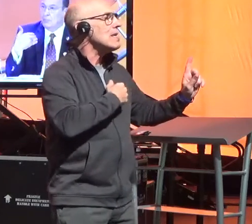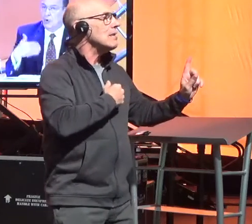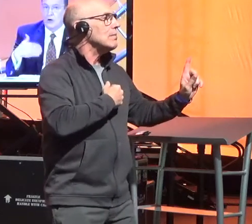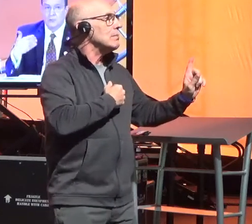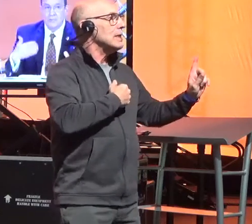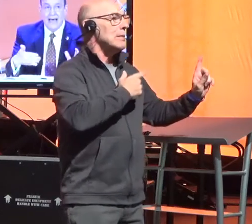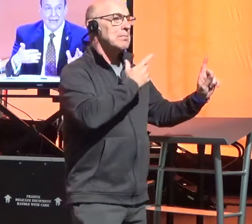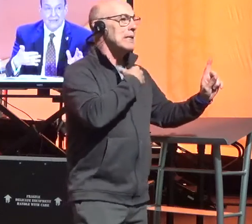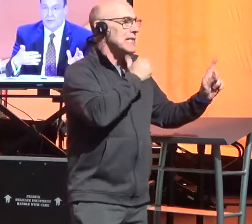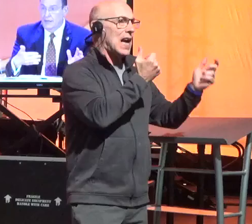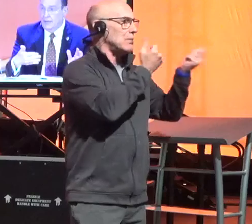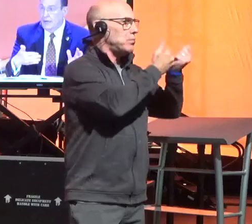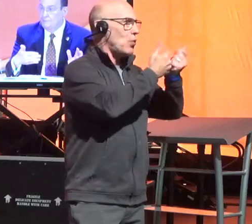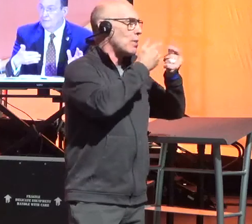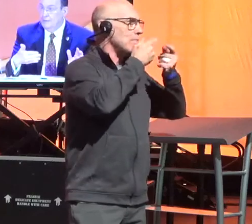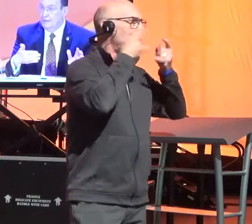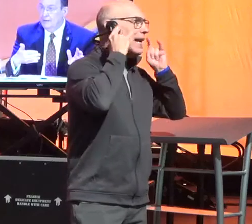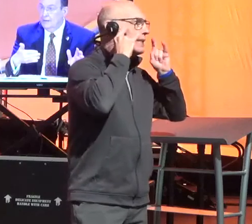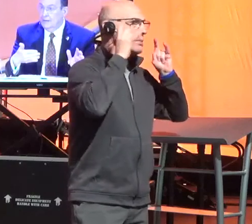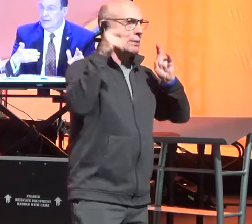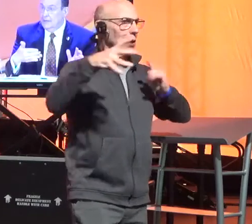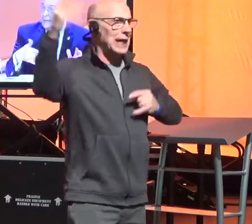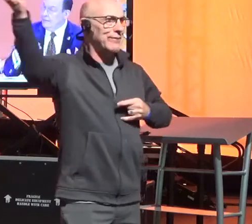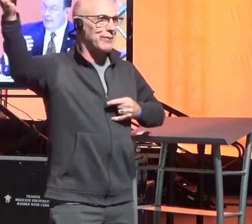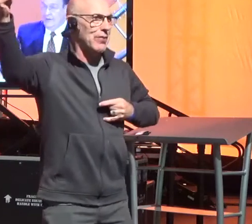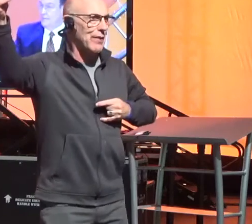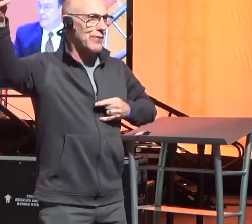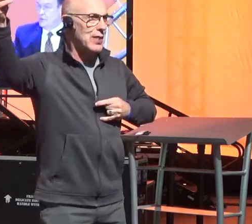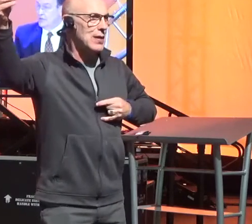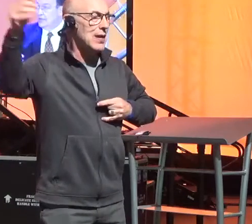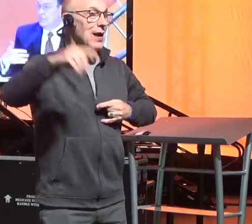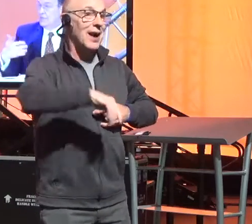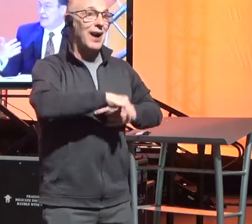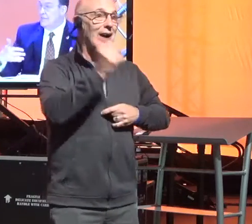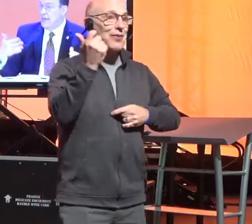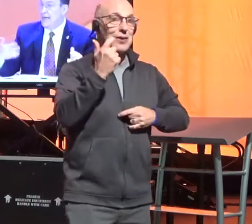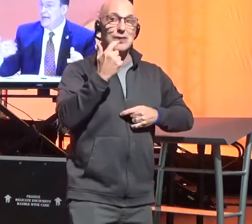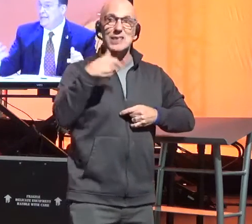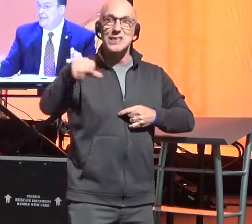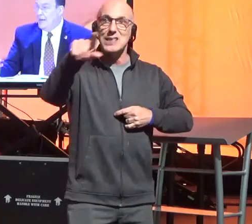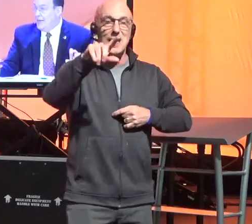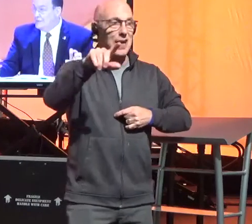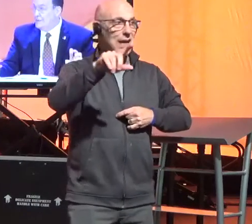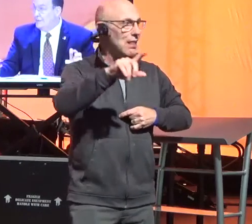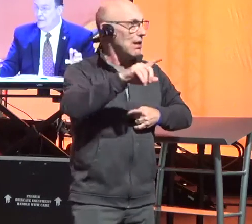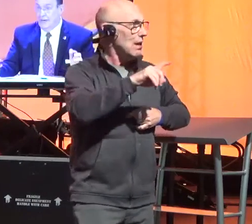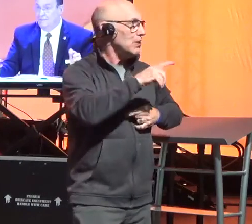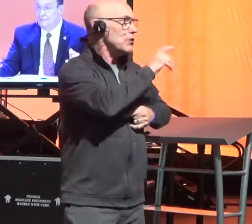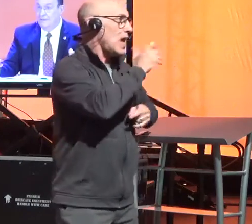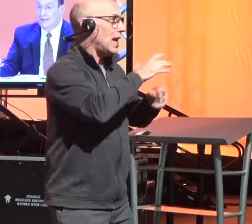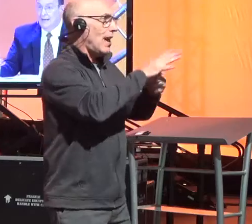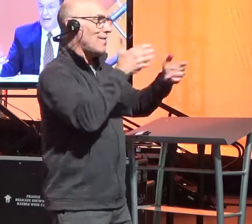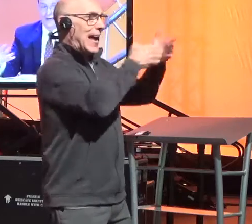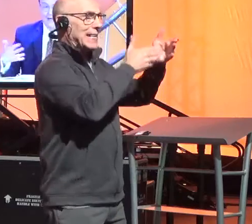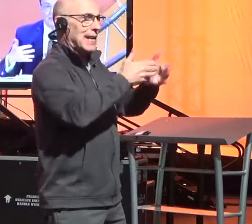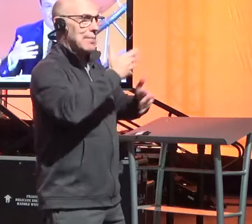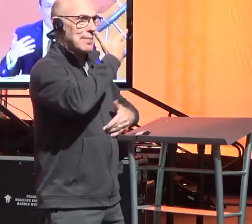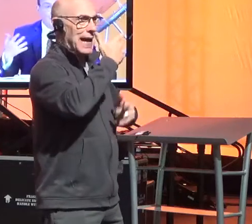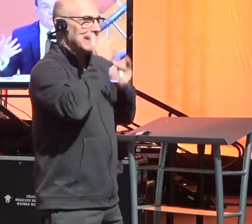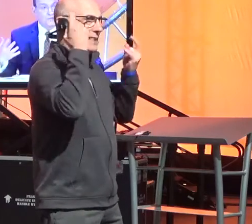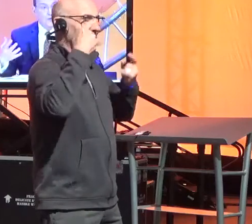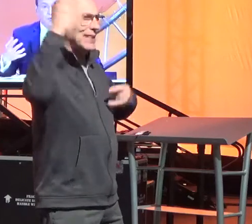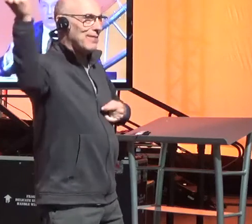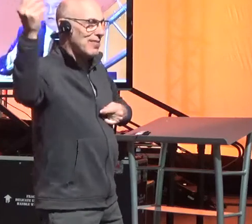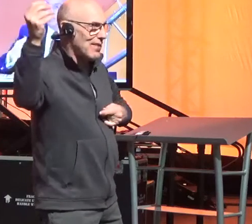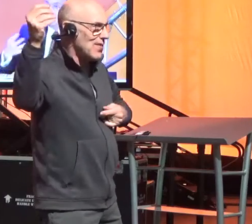not pro-mask enough. And then I've had members leave because I'm not anti-mask enough. And so